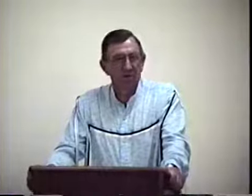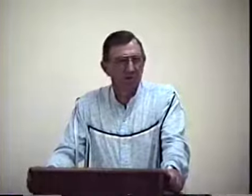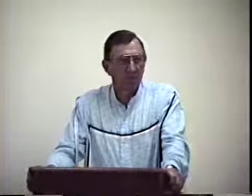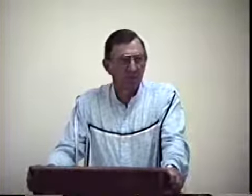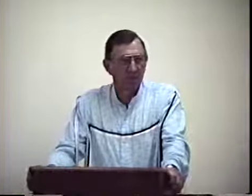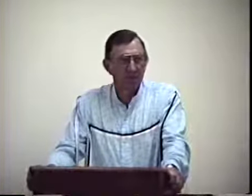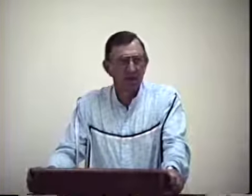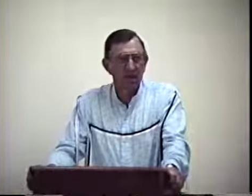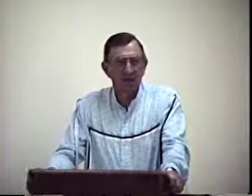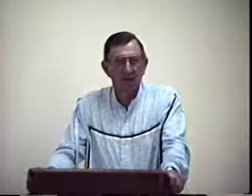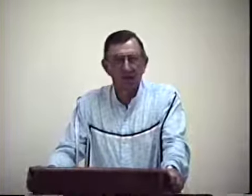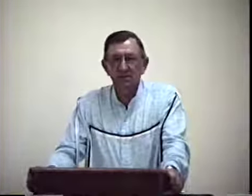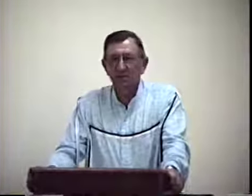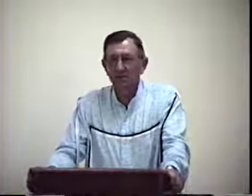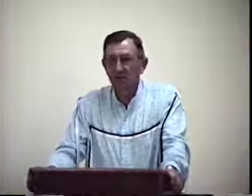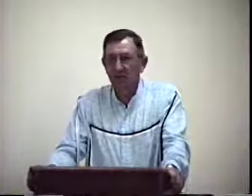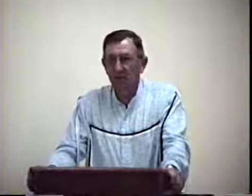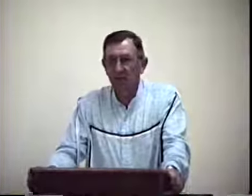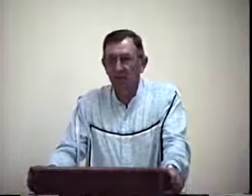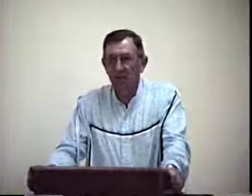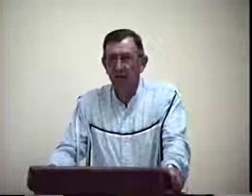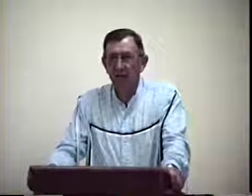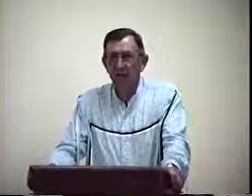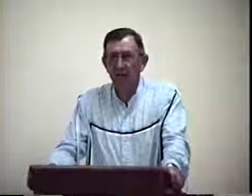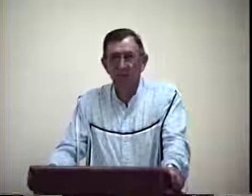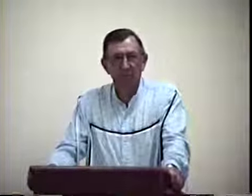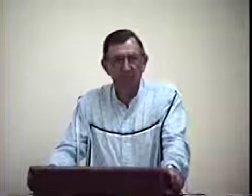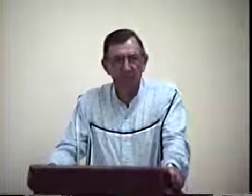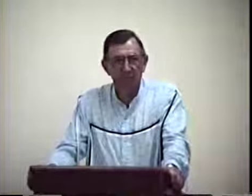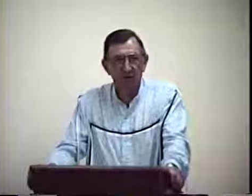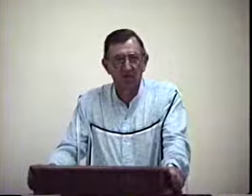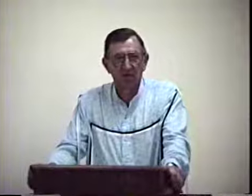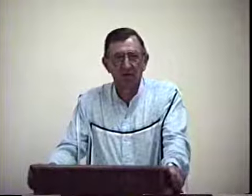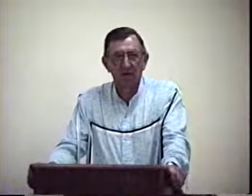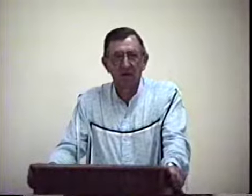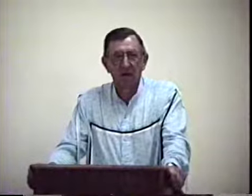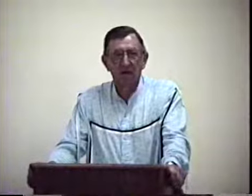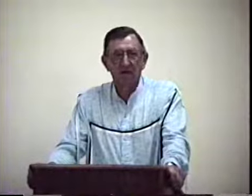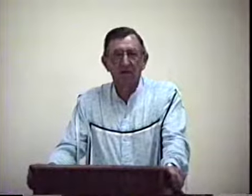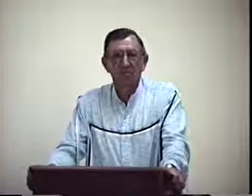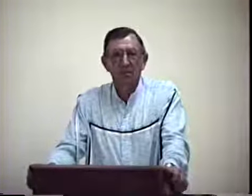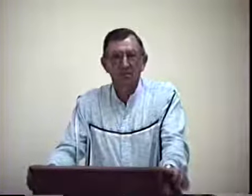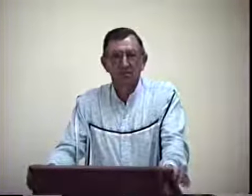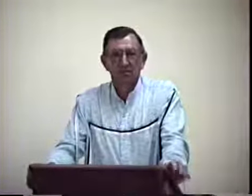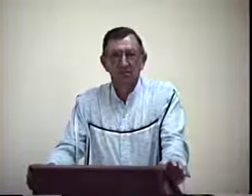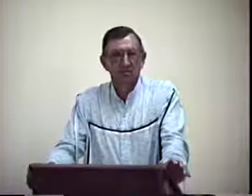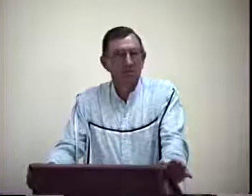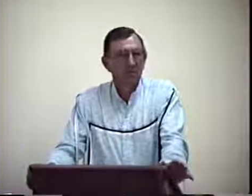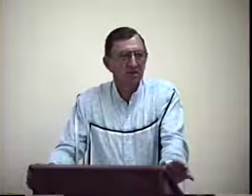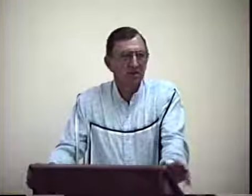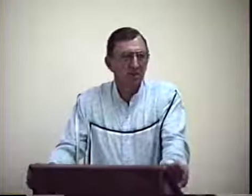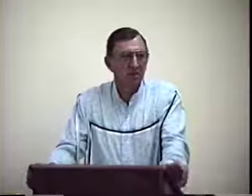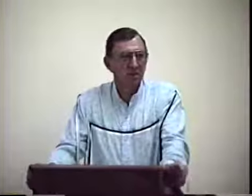from all of the staff here at CWC and everybody involved, I think it makes CWC one of the best